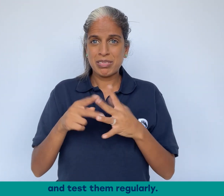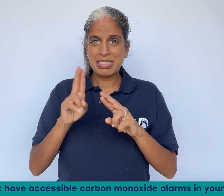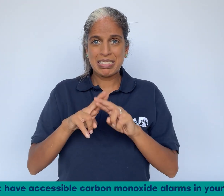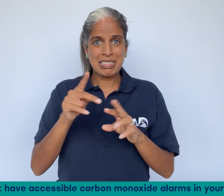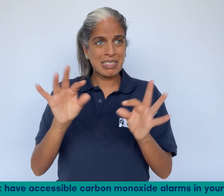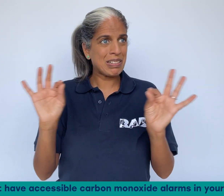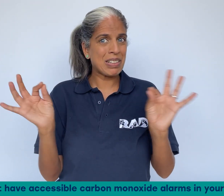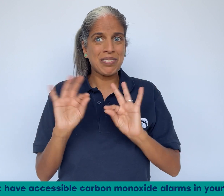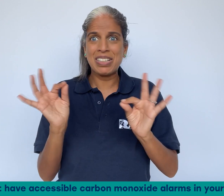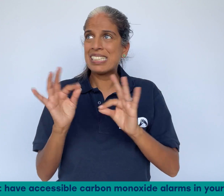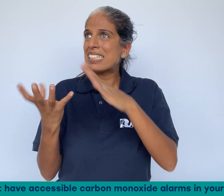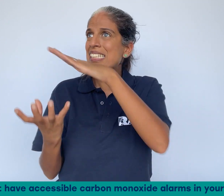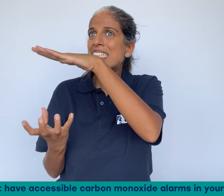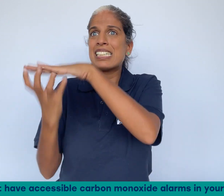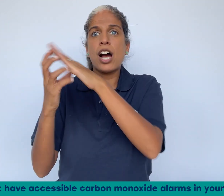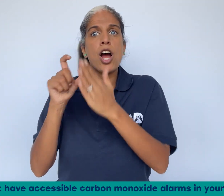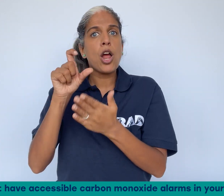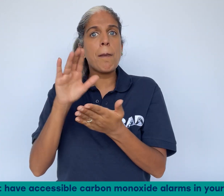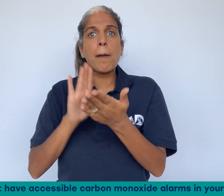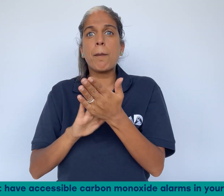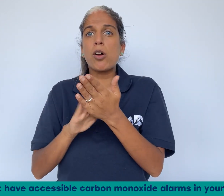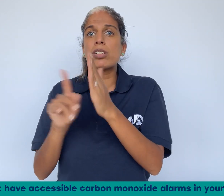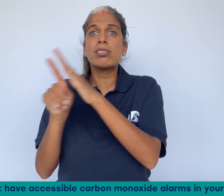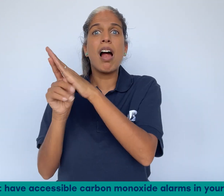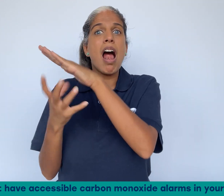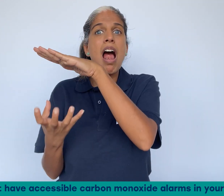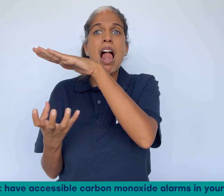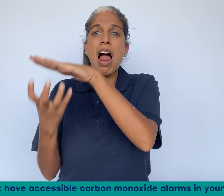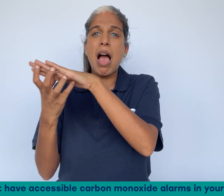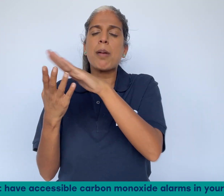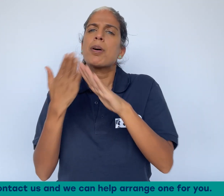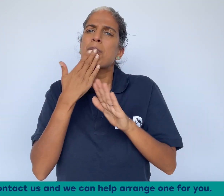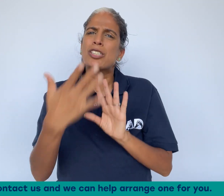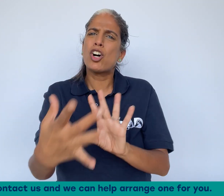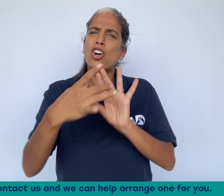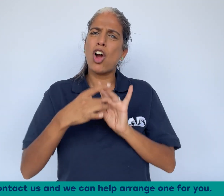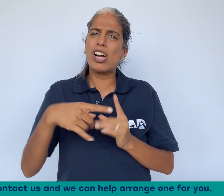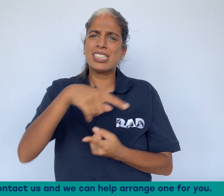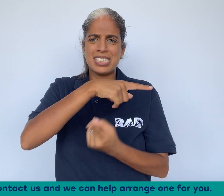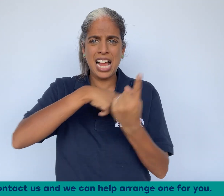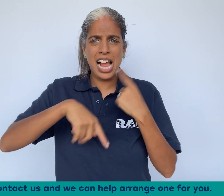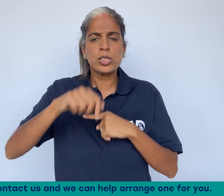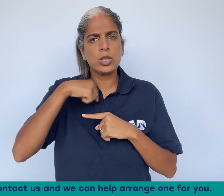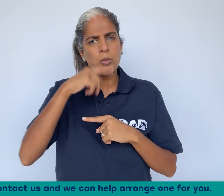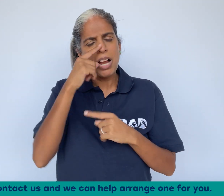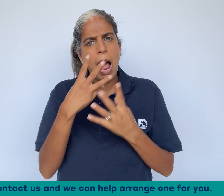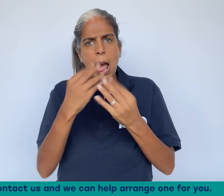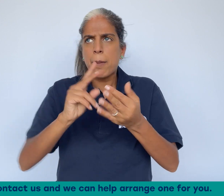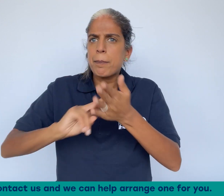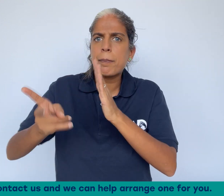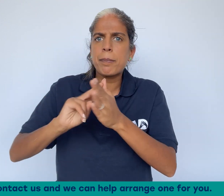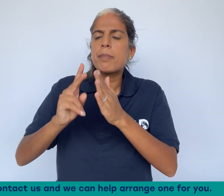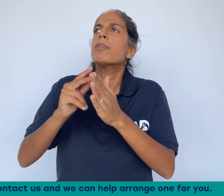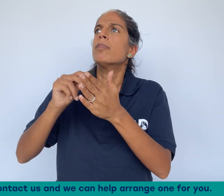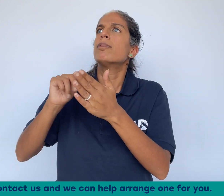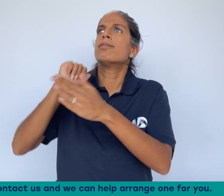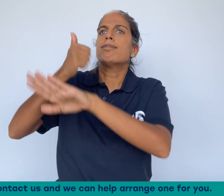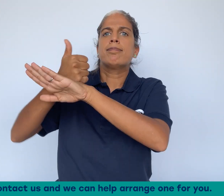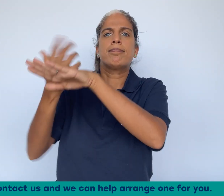If you don't have accessible carbon monoxide alarms in your home, contact us and we can help arrange one for you.